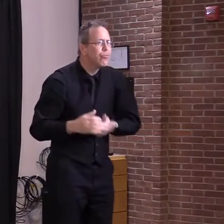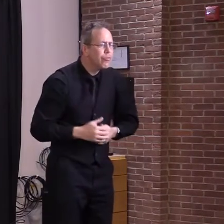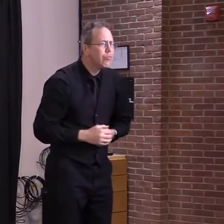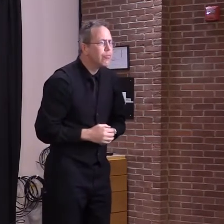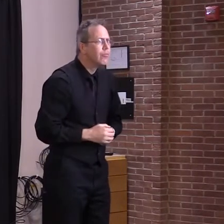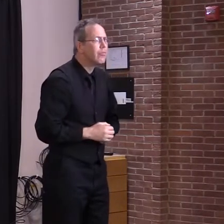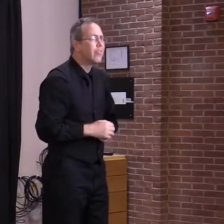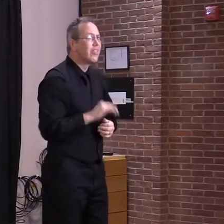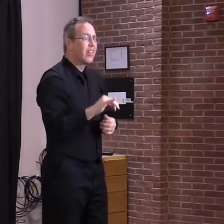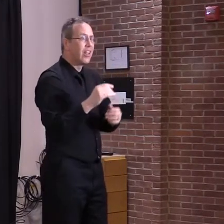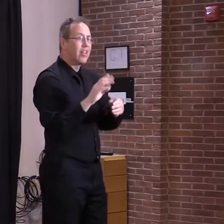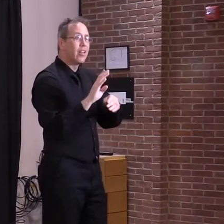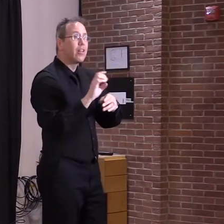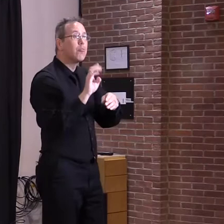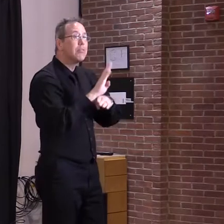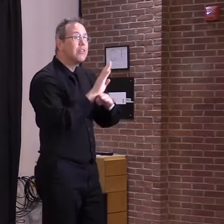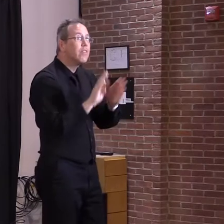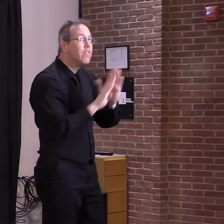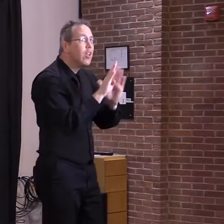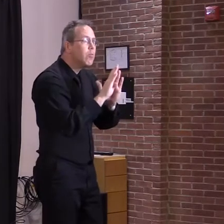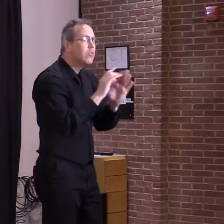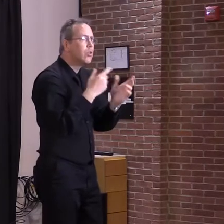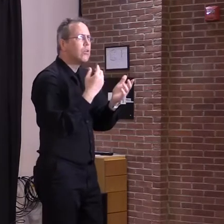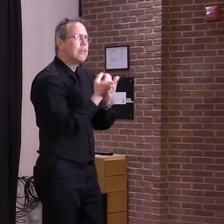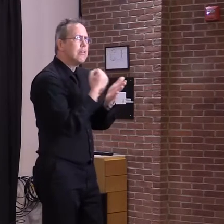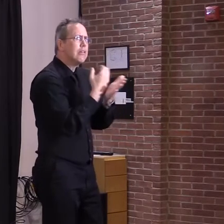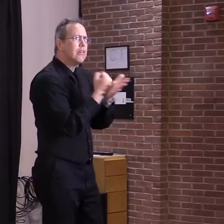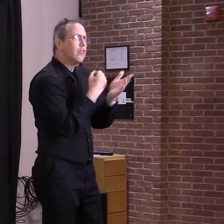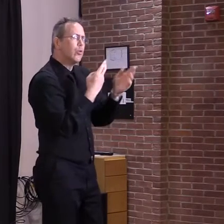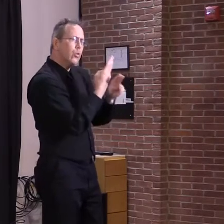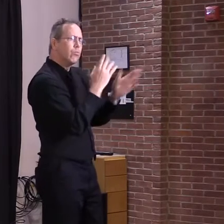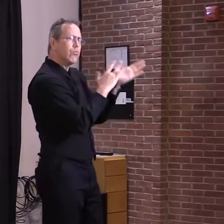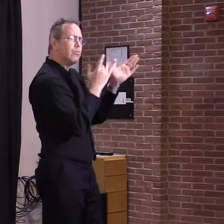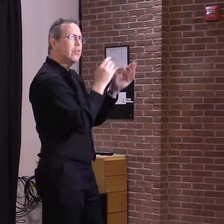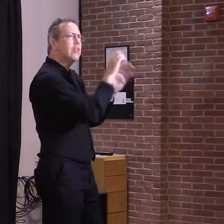development initiatives to the state budget. Thank you.